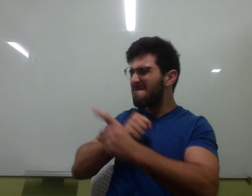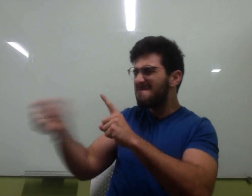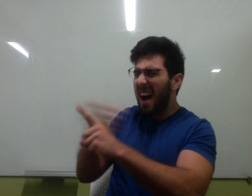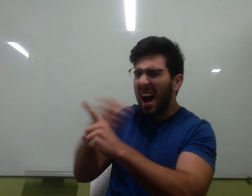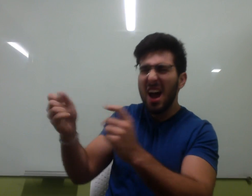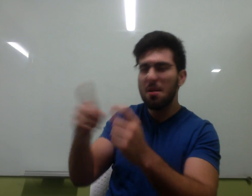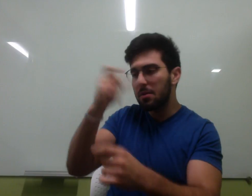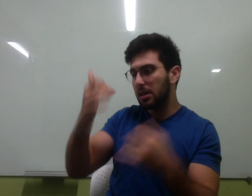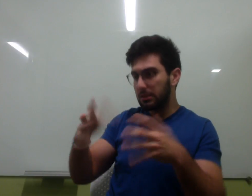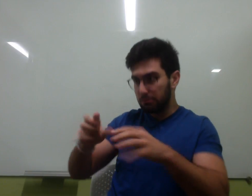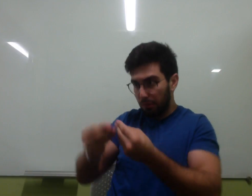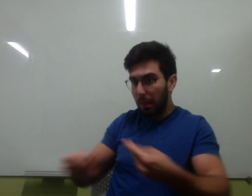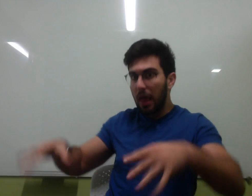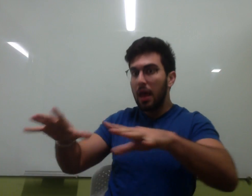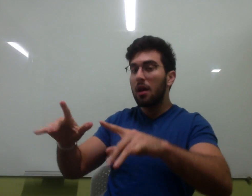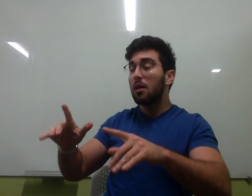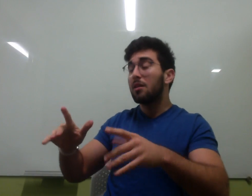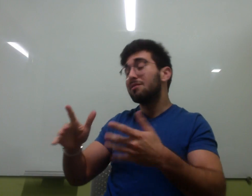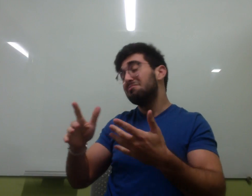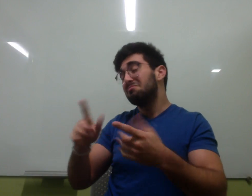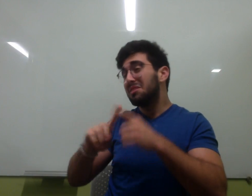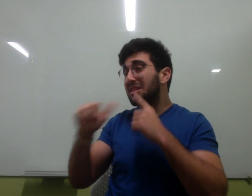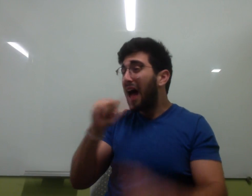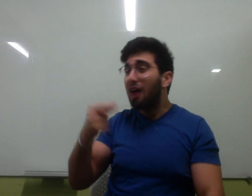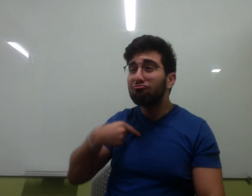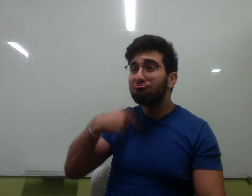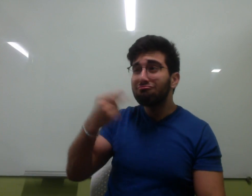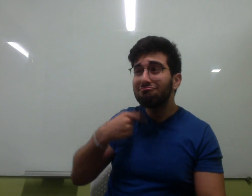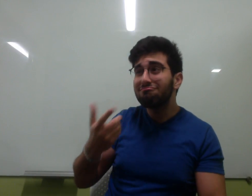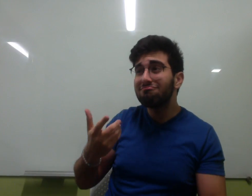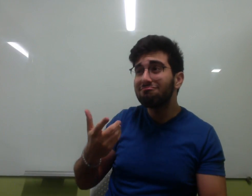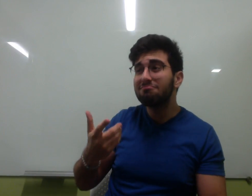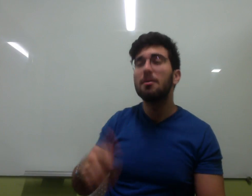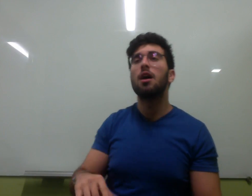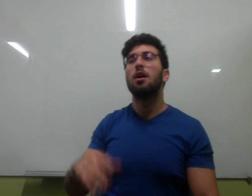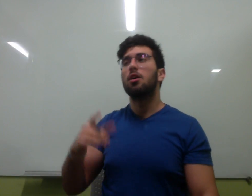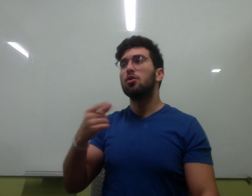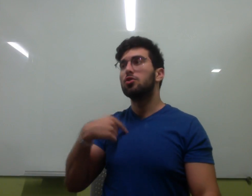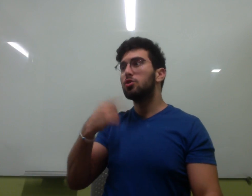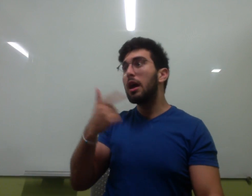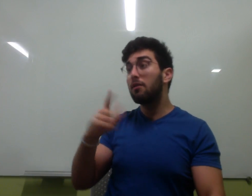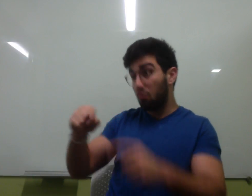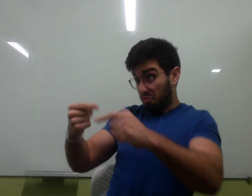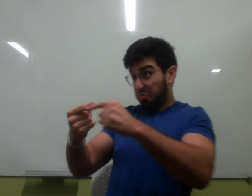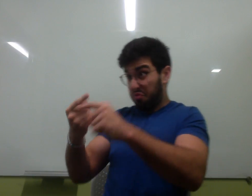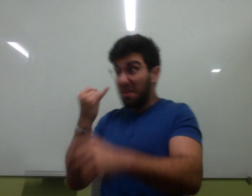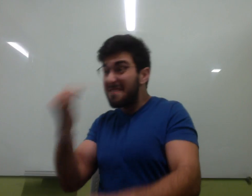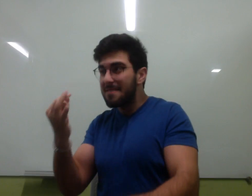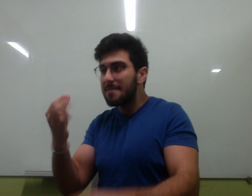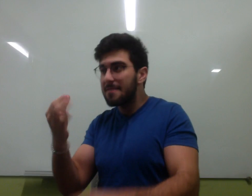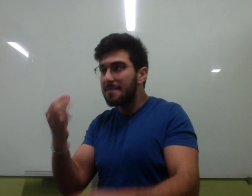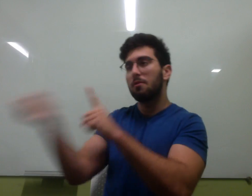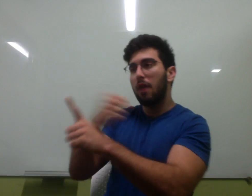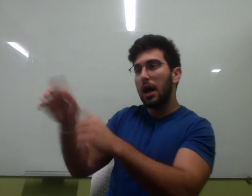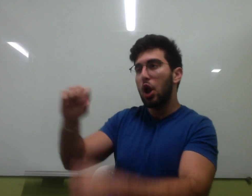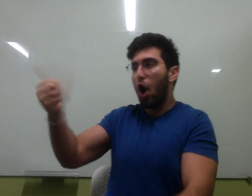the ladies. Oh, well. But that's it. It's not like, hey, get out of here. This is my acacia tree. Right. You know?